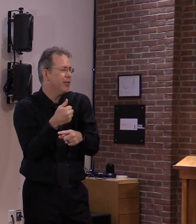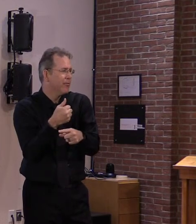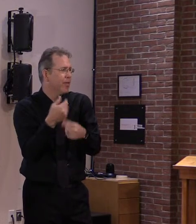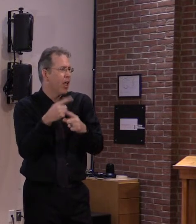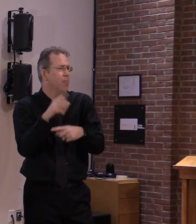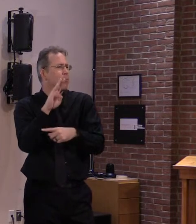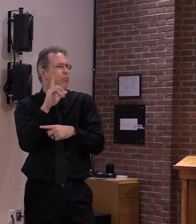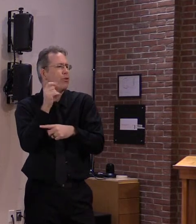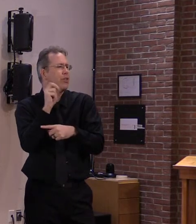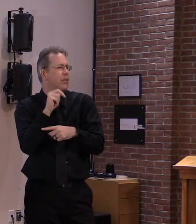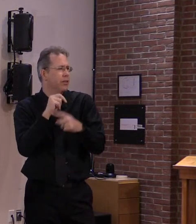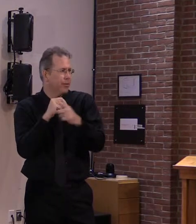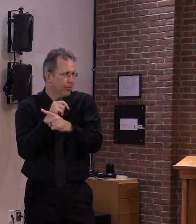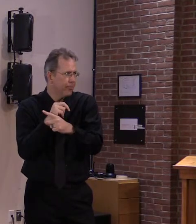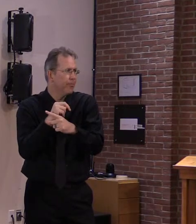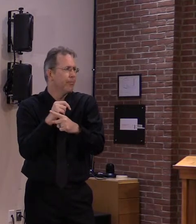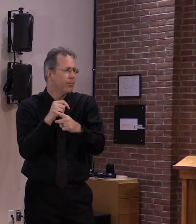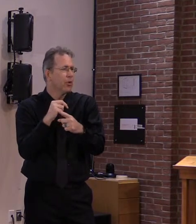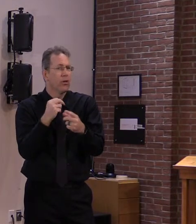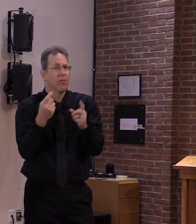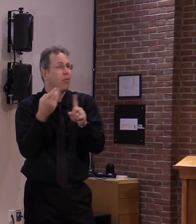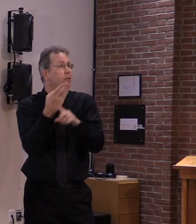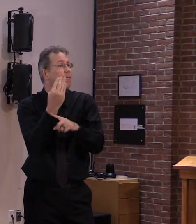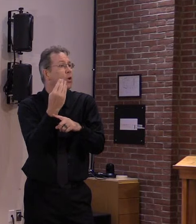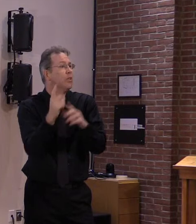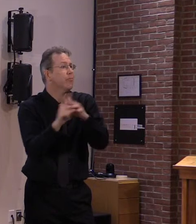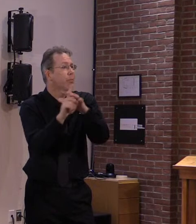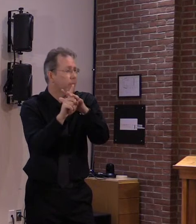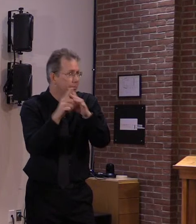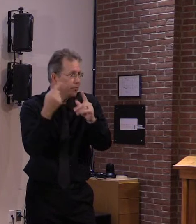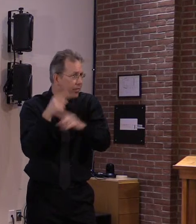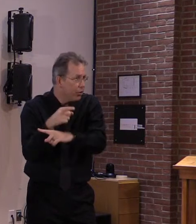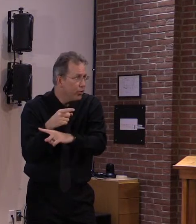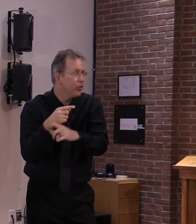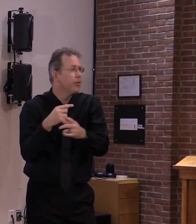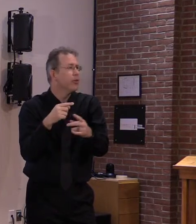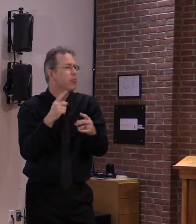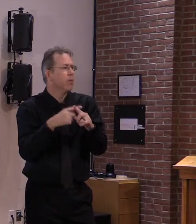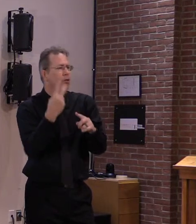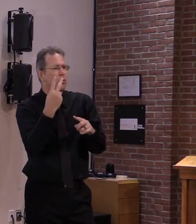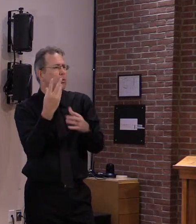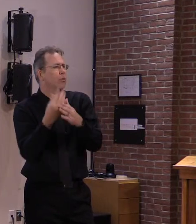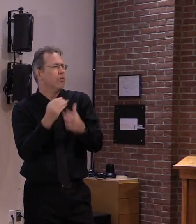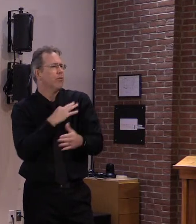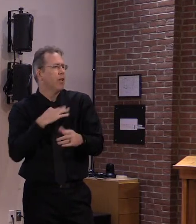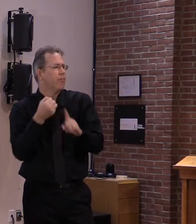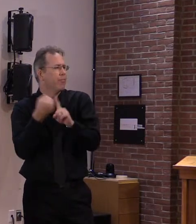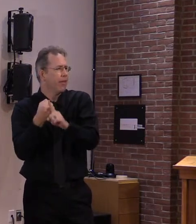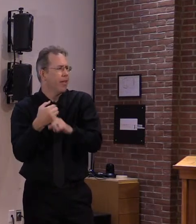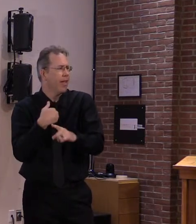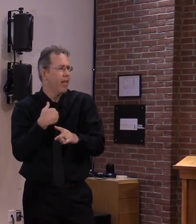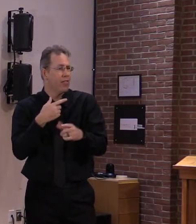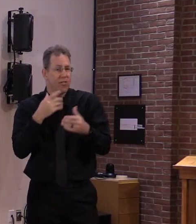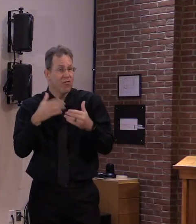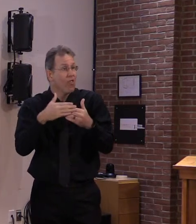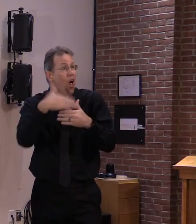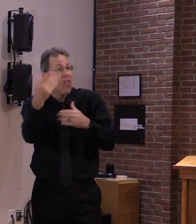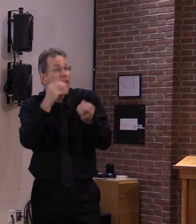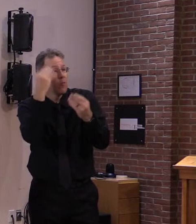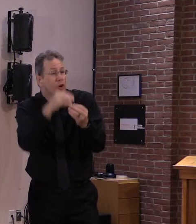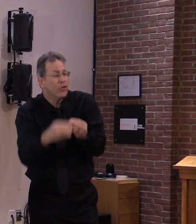check. Have you traveled out of state? That was on the form as well. When we determined